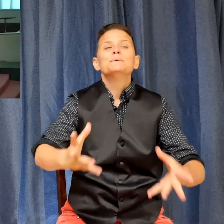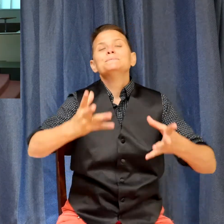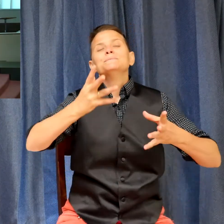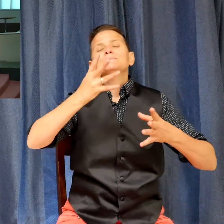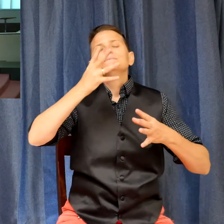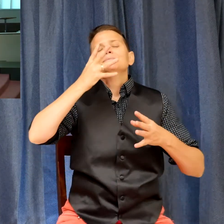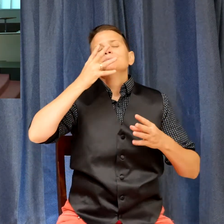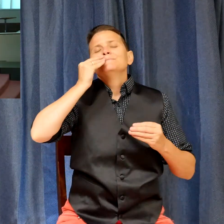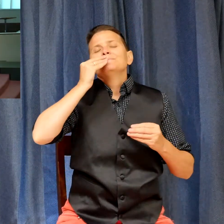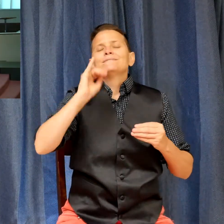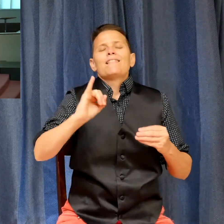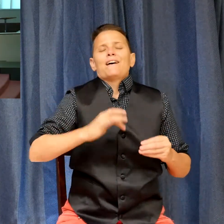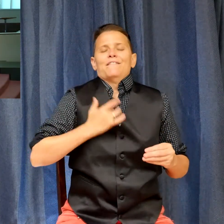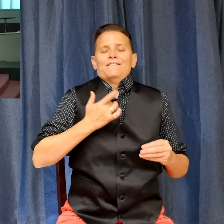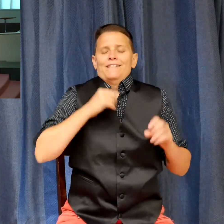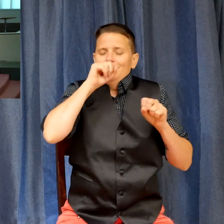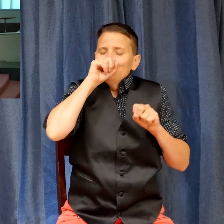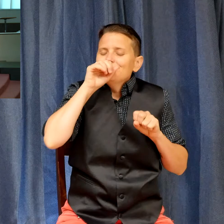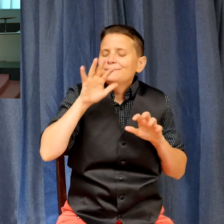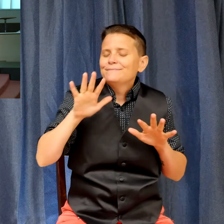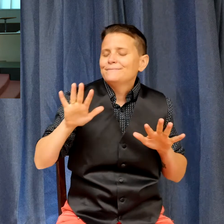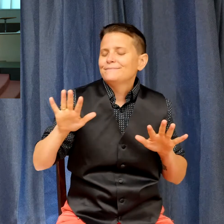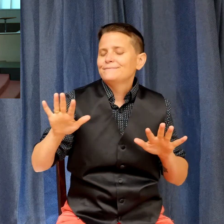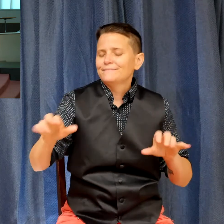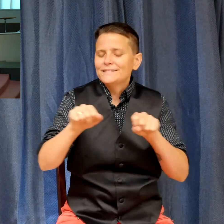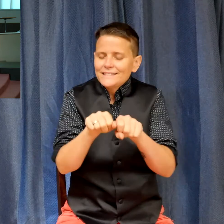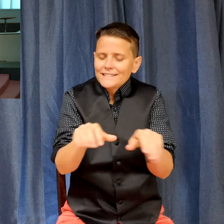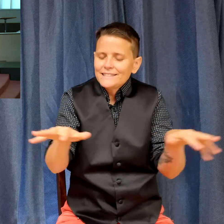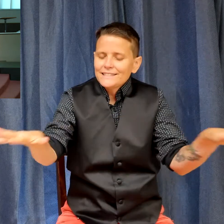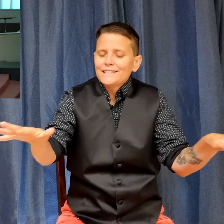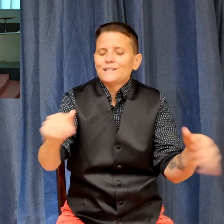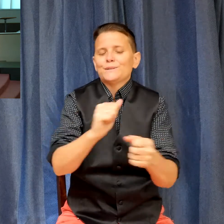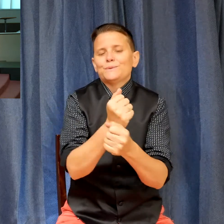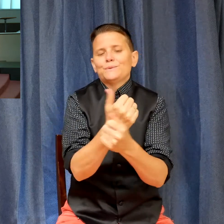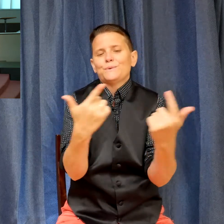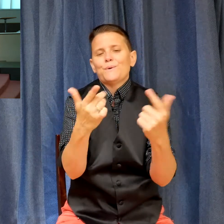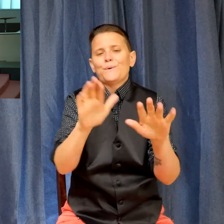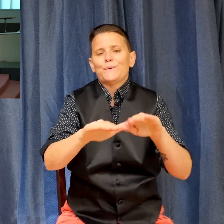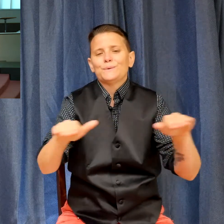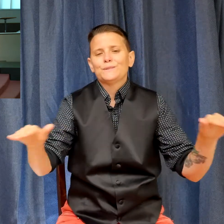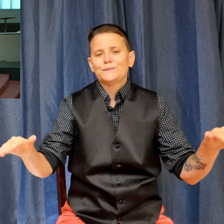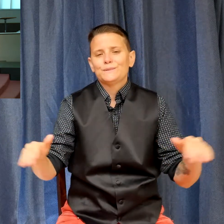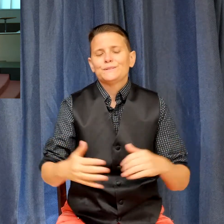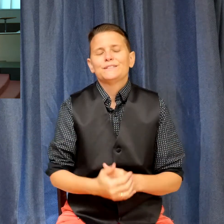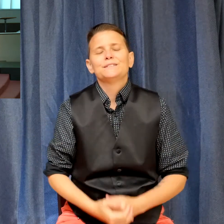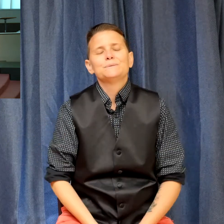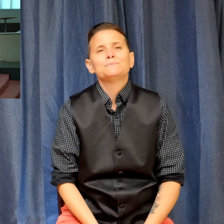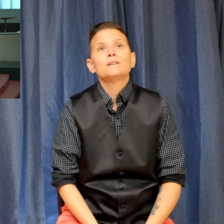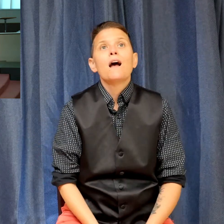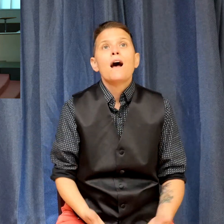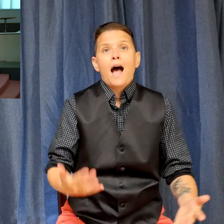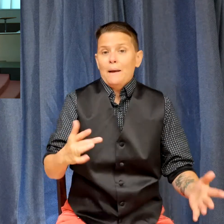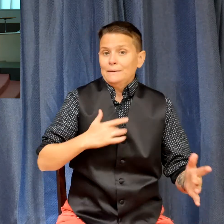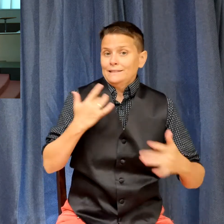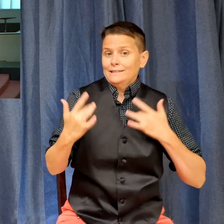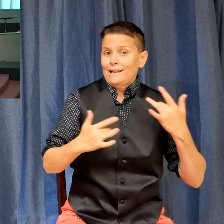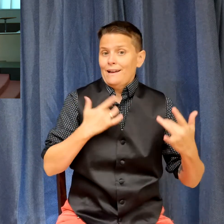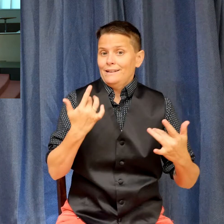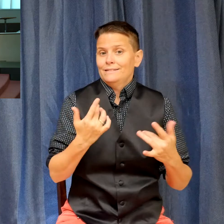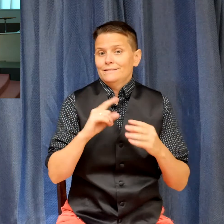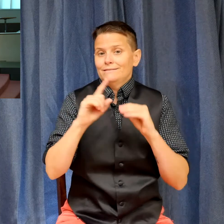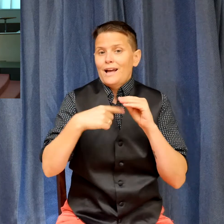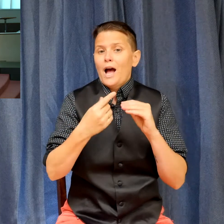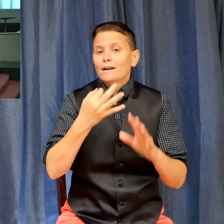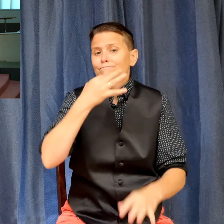send it out to all the children throughout our Unity Church of the Hills community. I look forward to